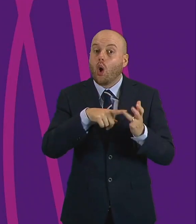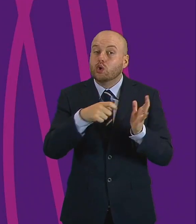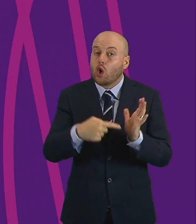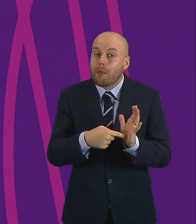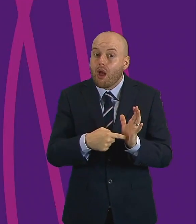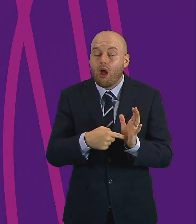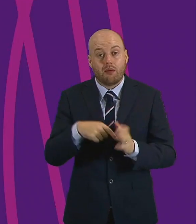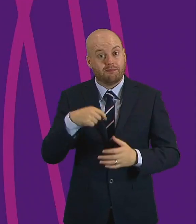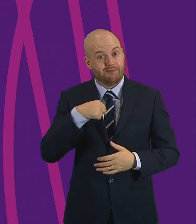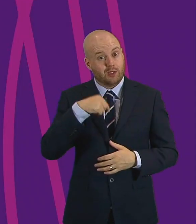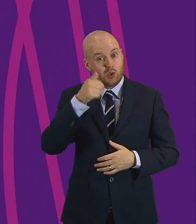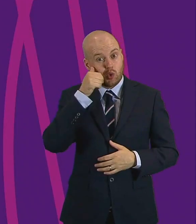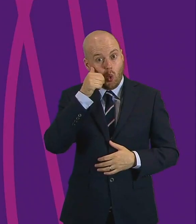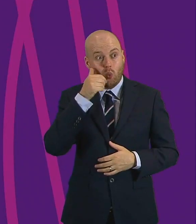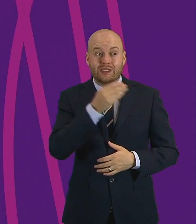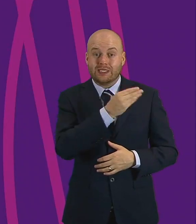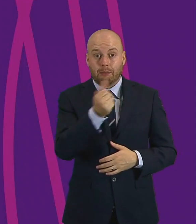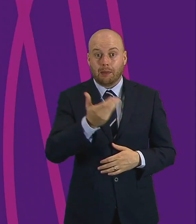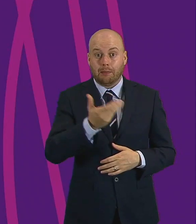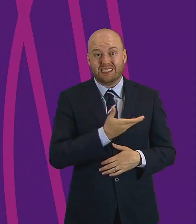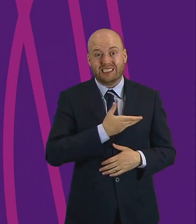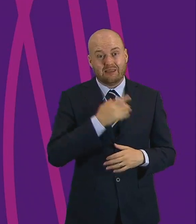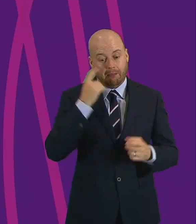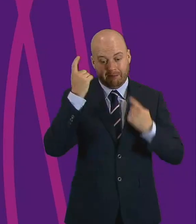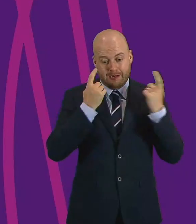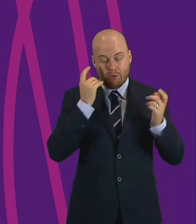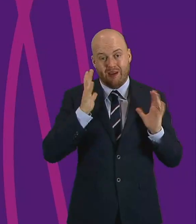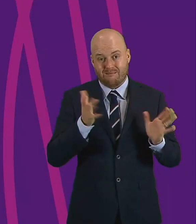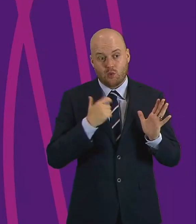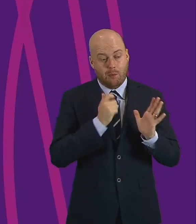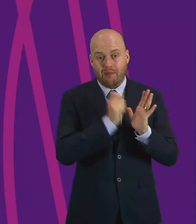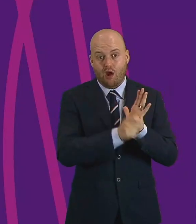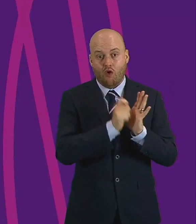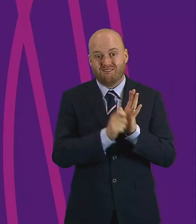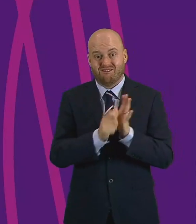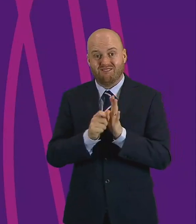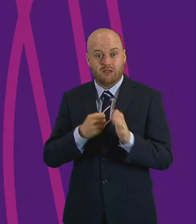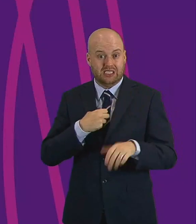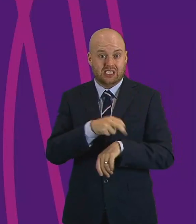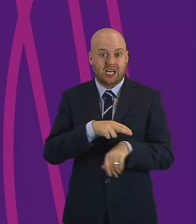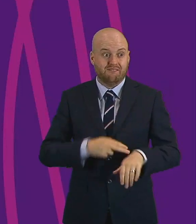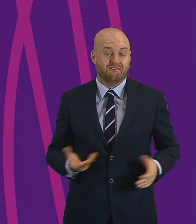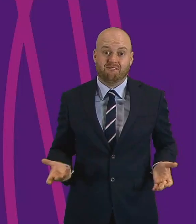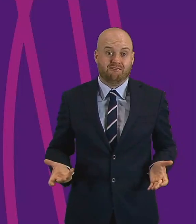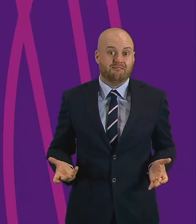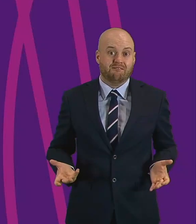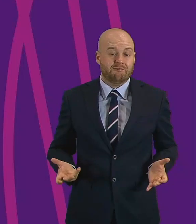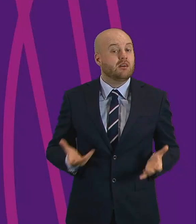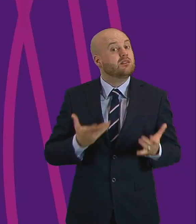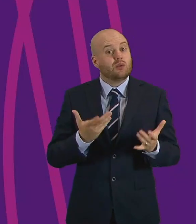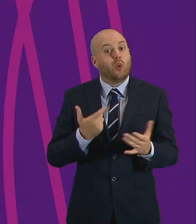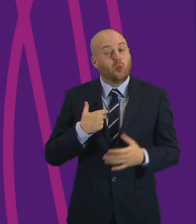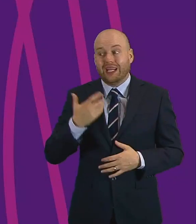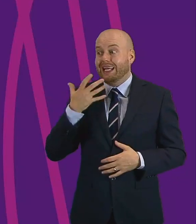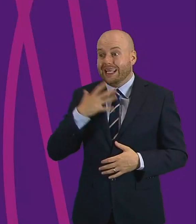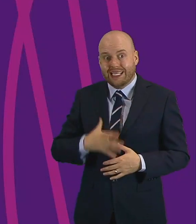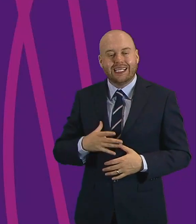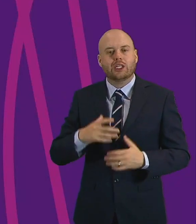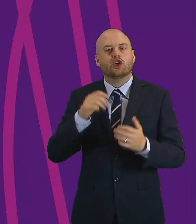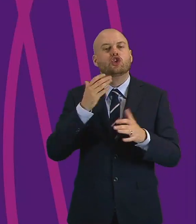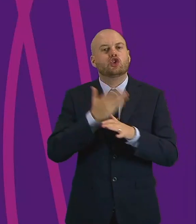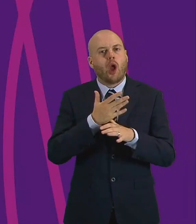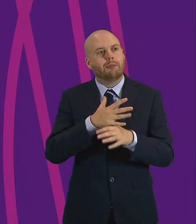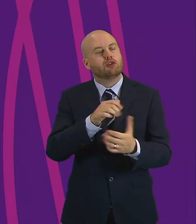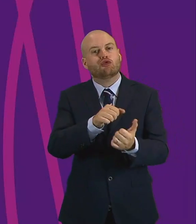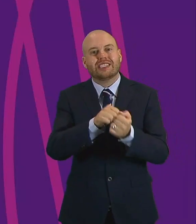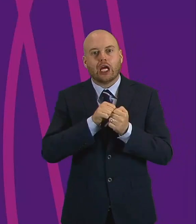already consulting on redundancies. So we need the UK government to stay at the table and deliver sector-specific job retention schemes in